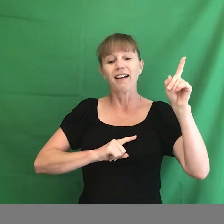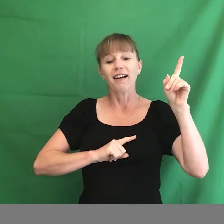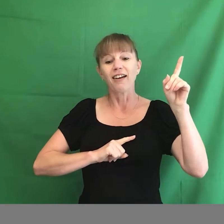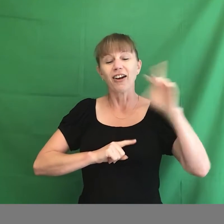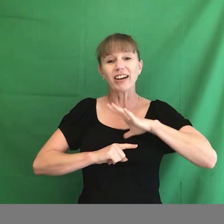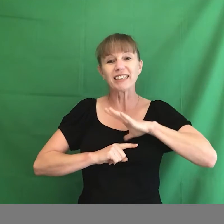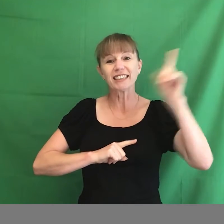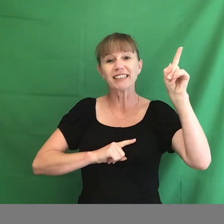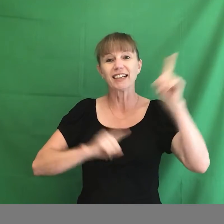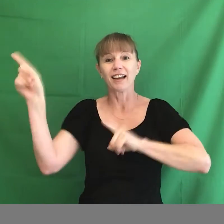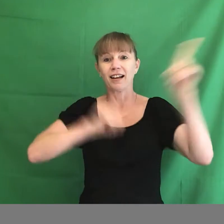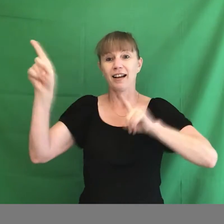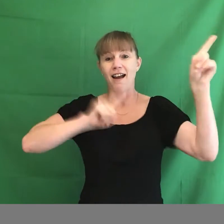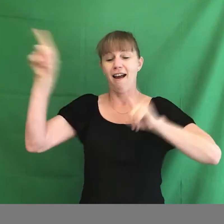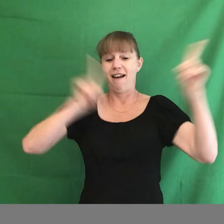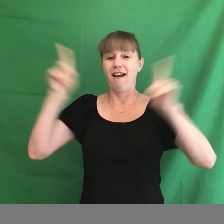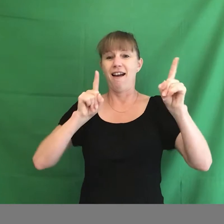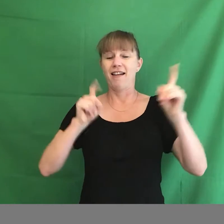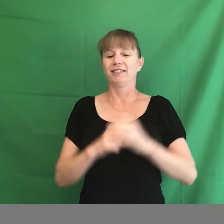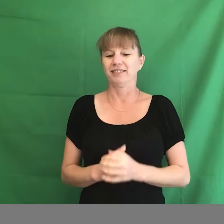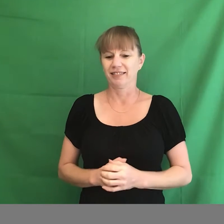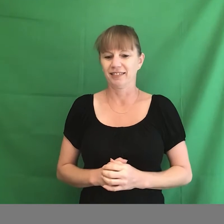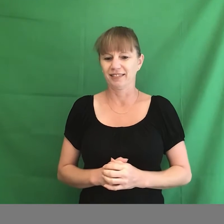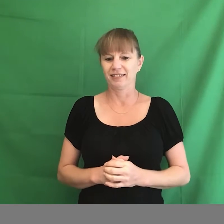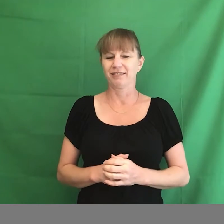a go. Completely go for it. Ready? Woo